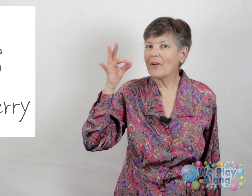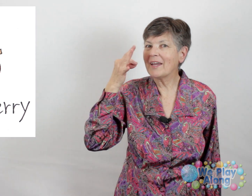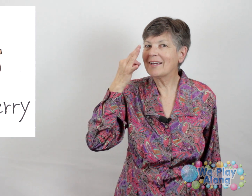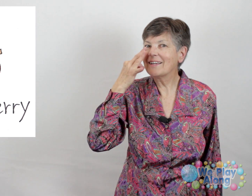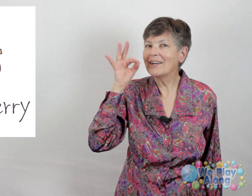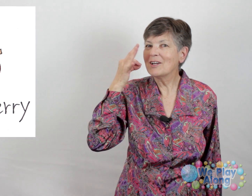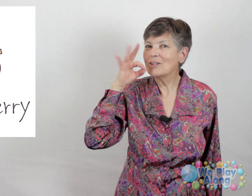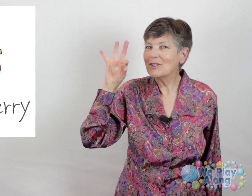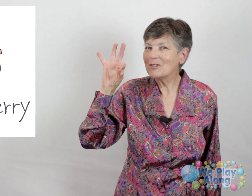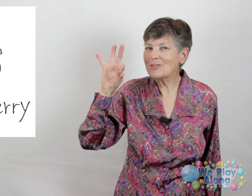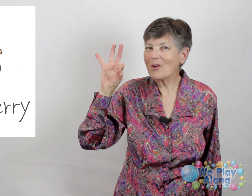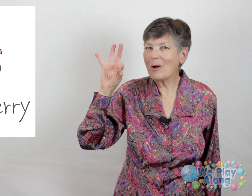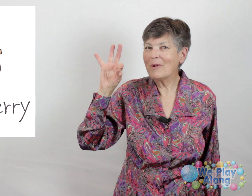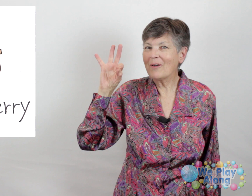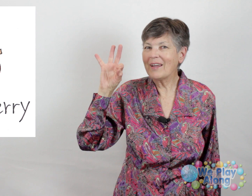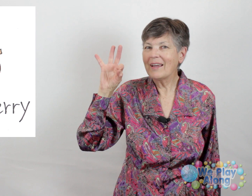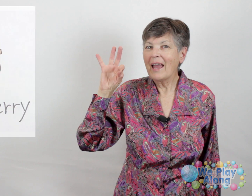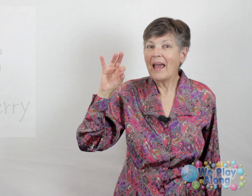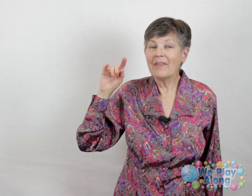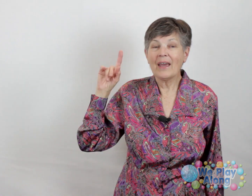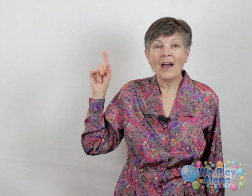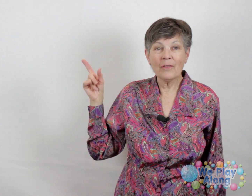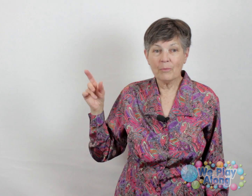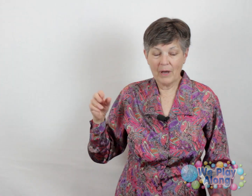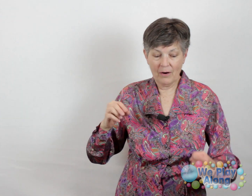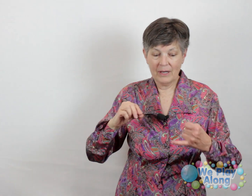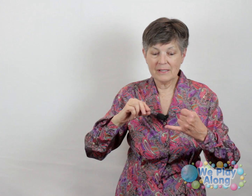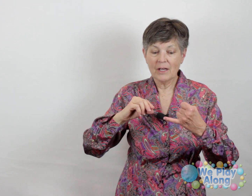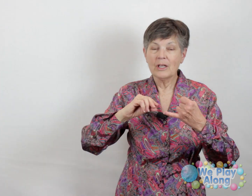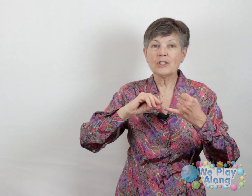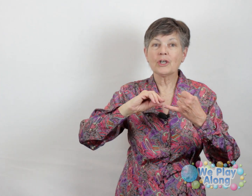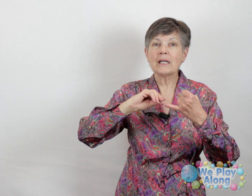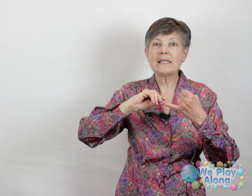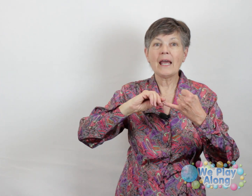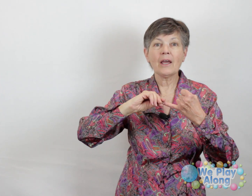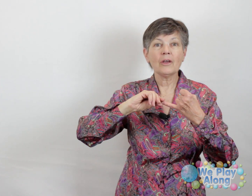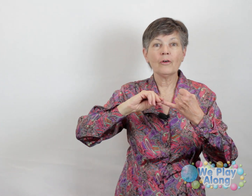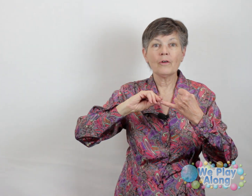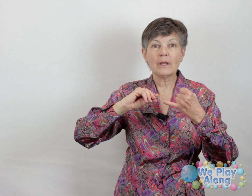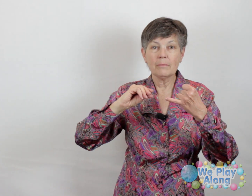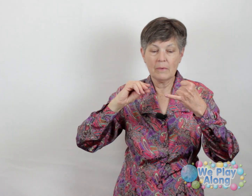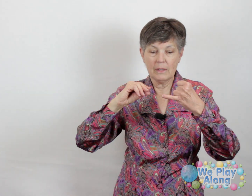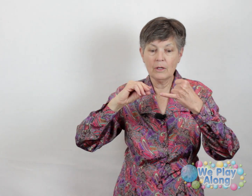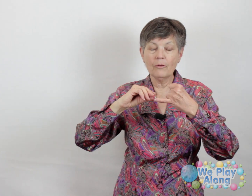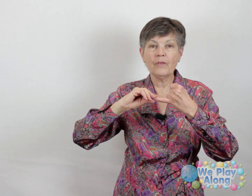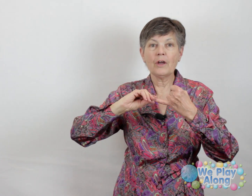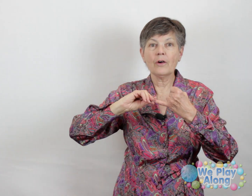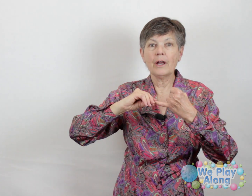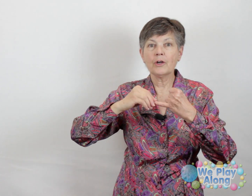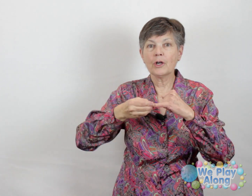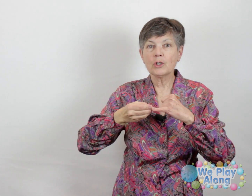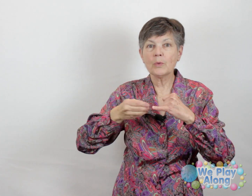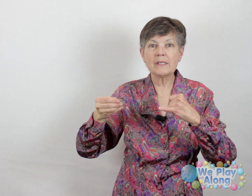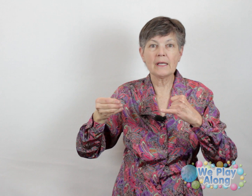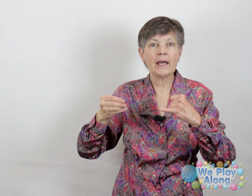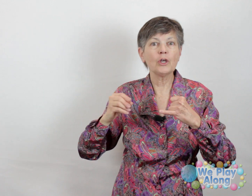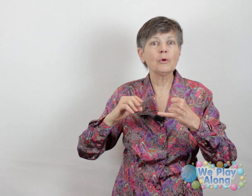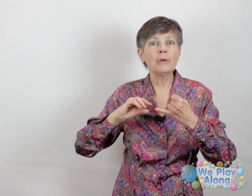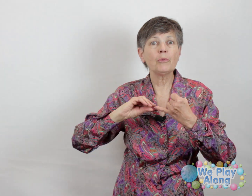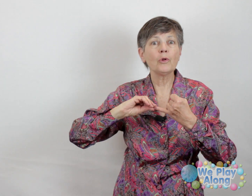strawberry. Strawberry. And the other berries is you're going to take your little finger and you're going to twist it like you would be pulling